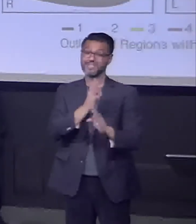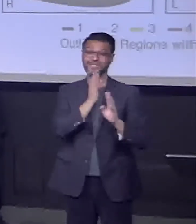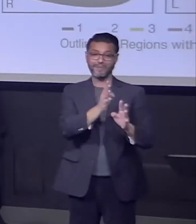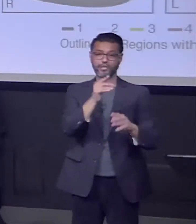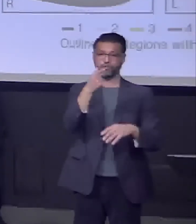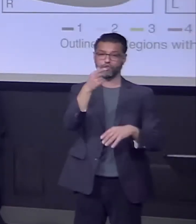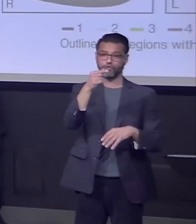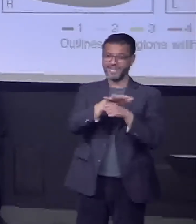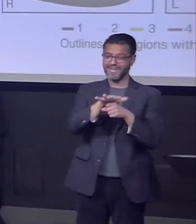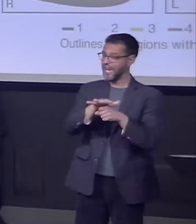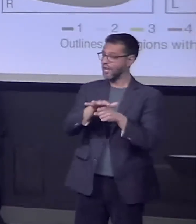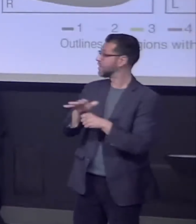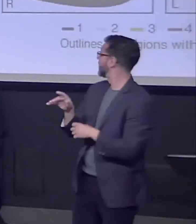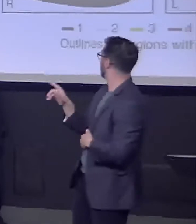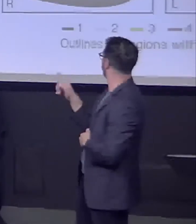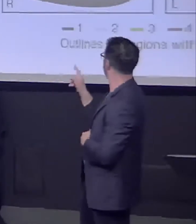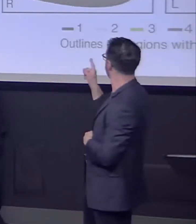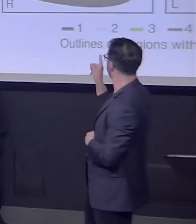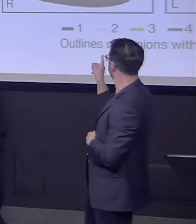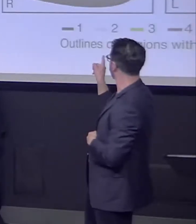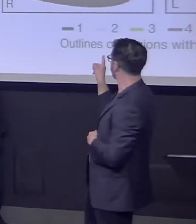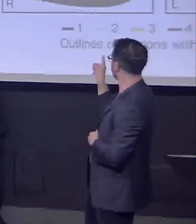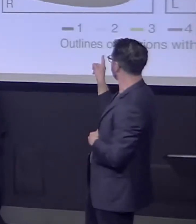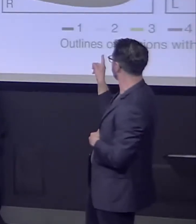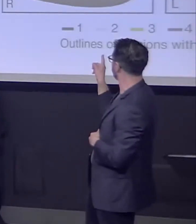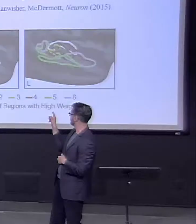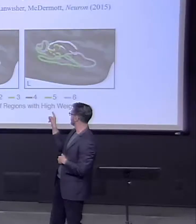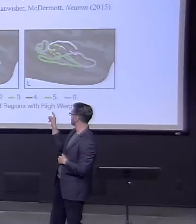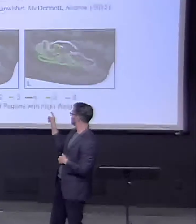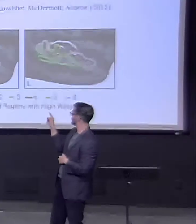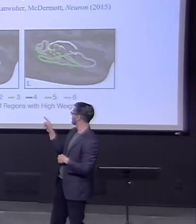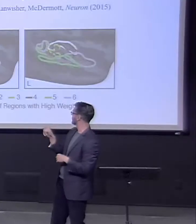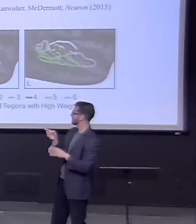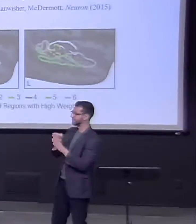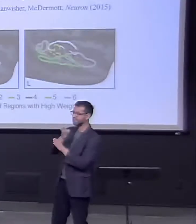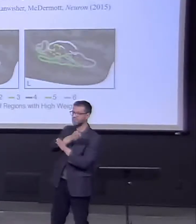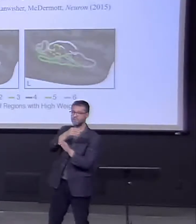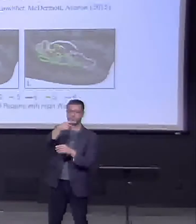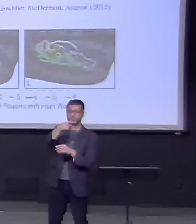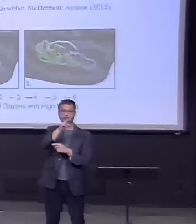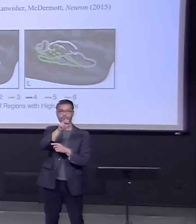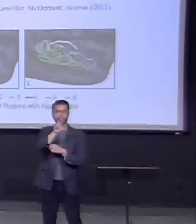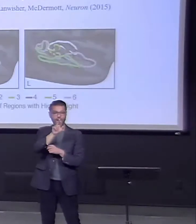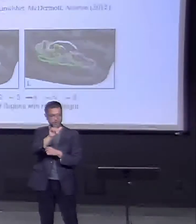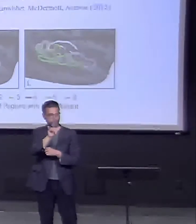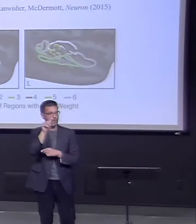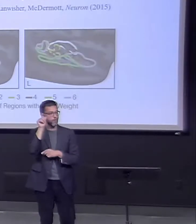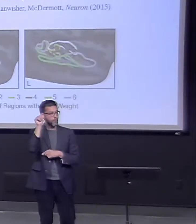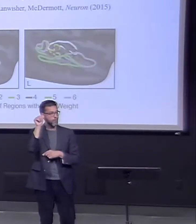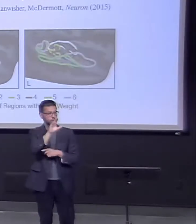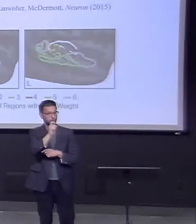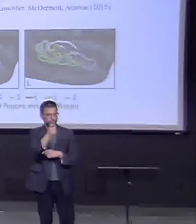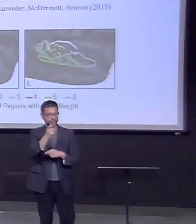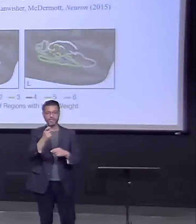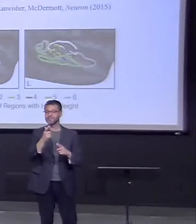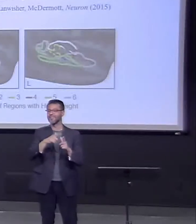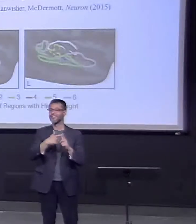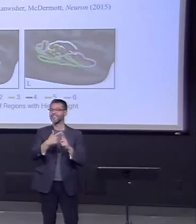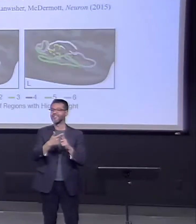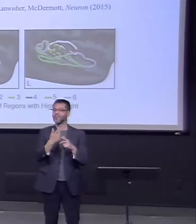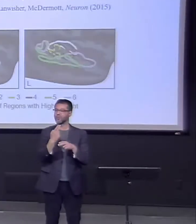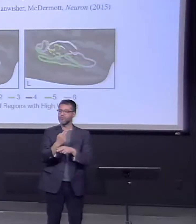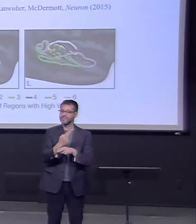lateral side, lateral to the primary auditory cortex, and then music more anterior and a